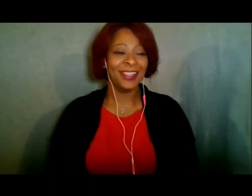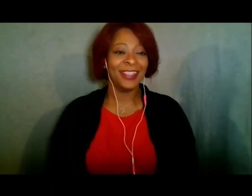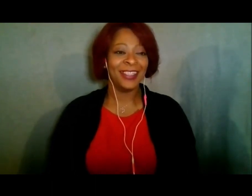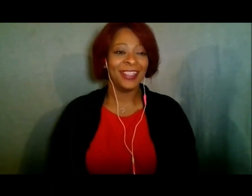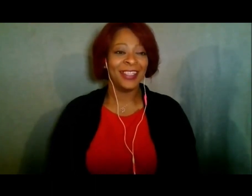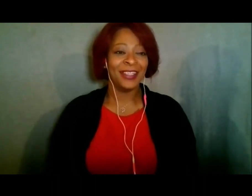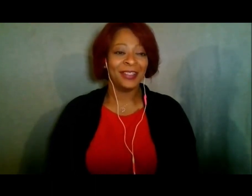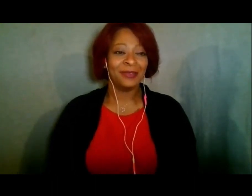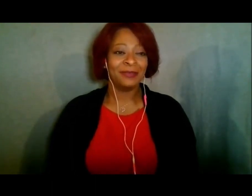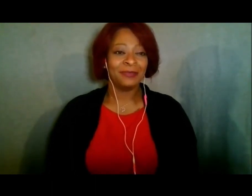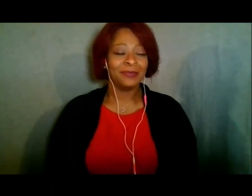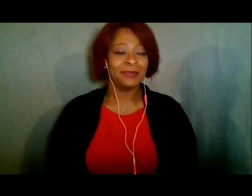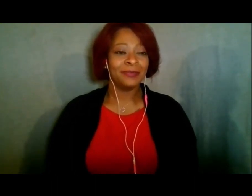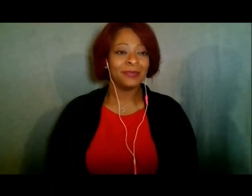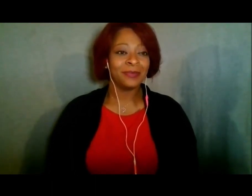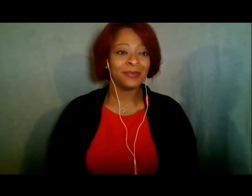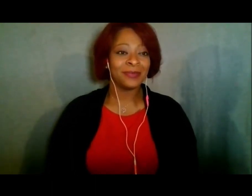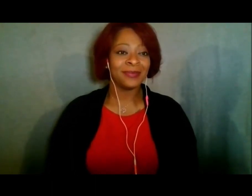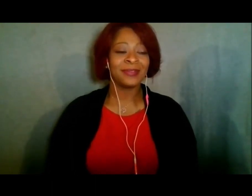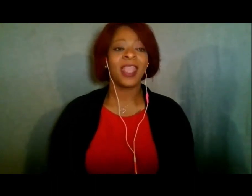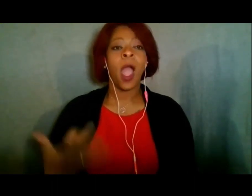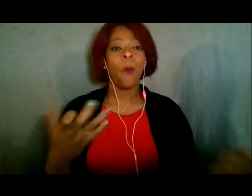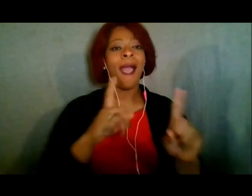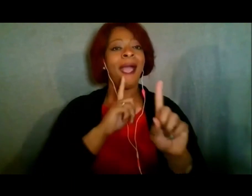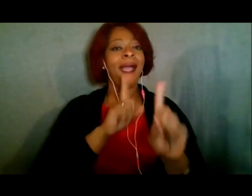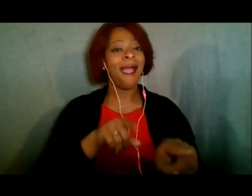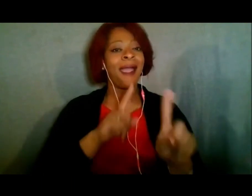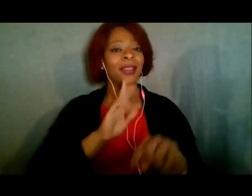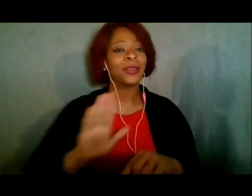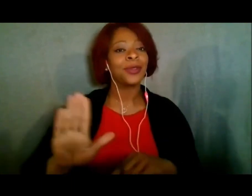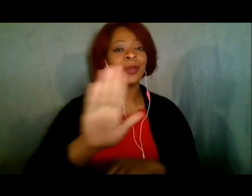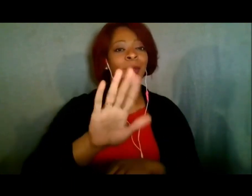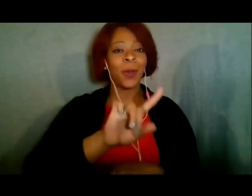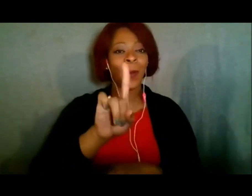All right. I would love to answer some questions.